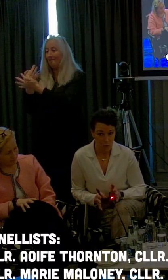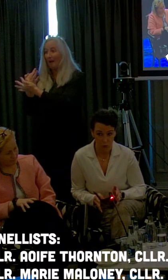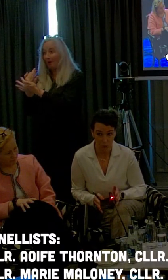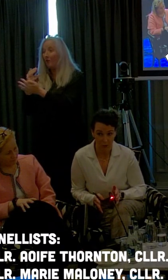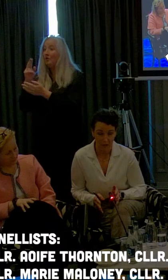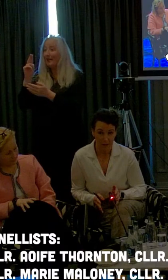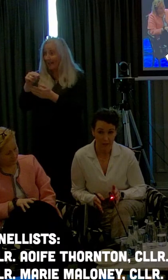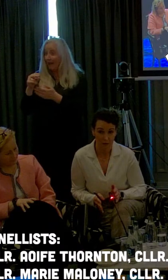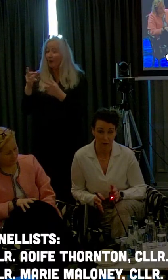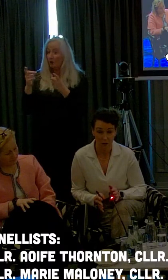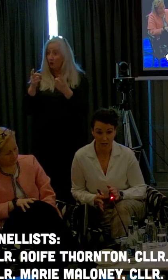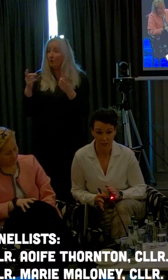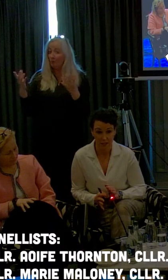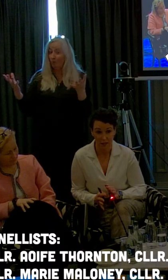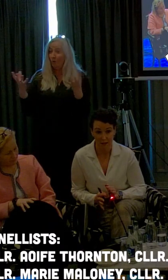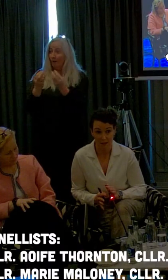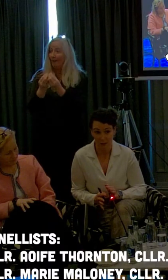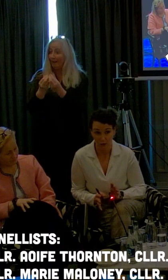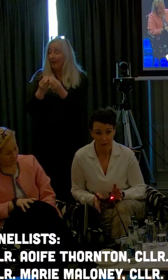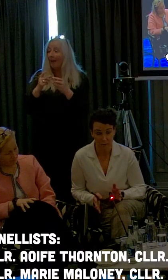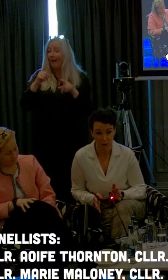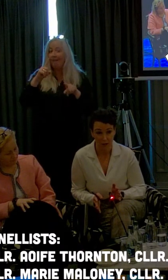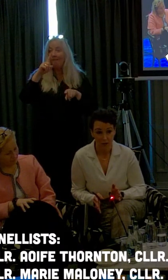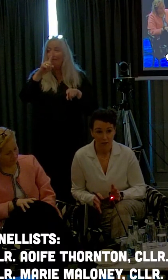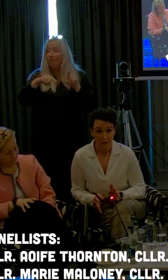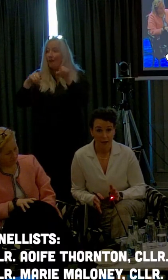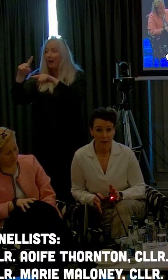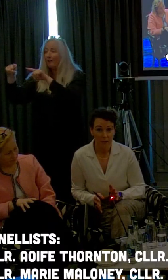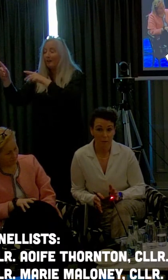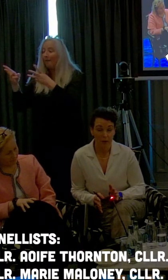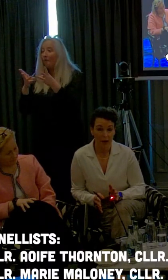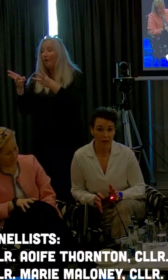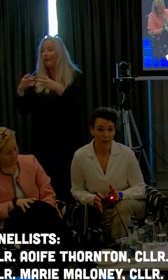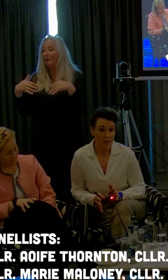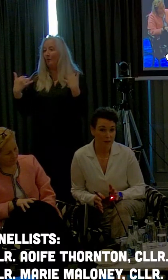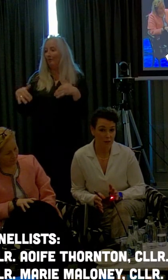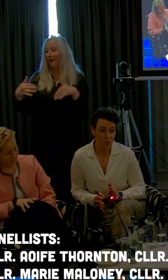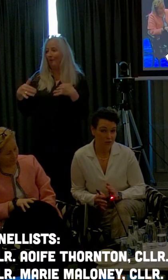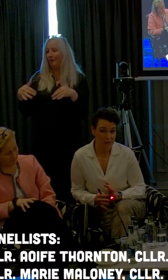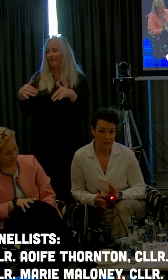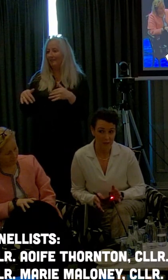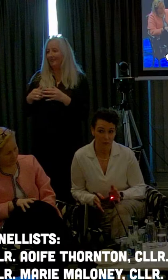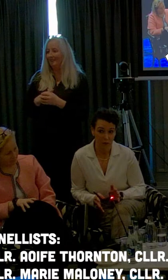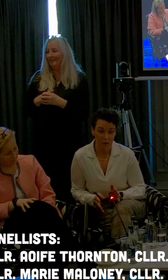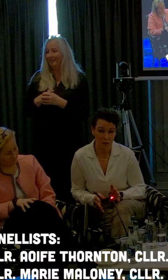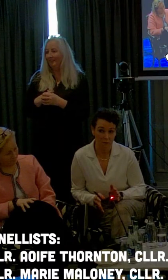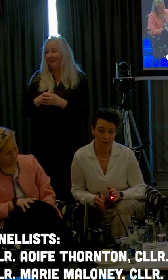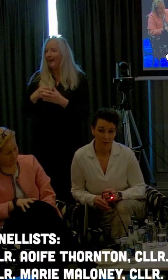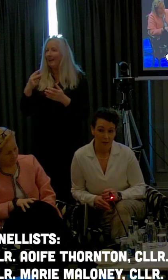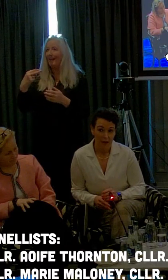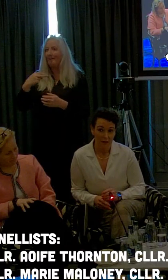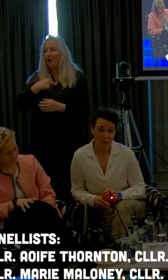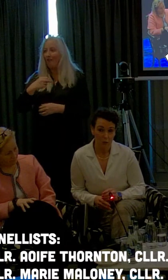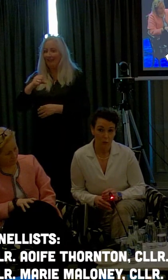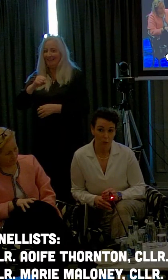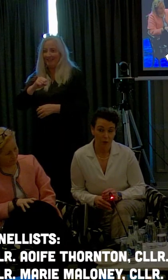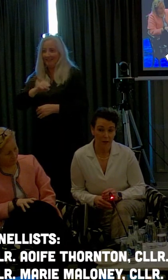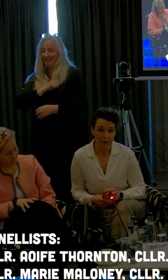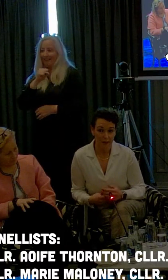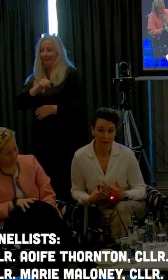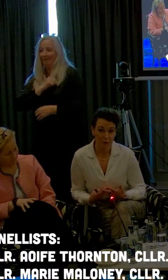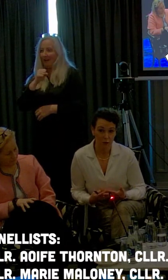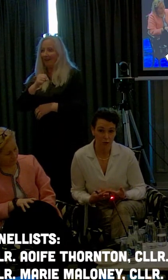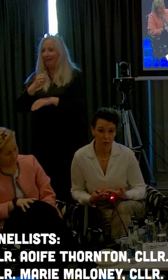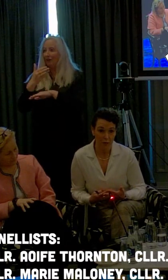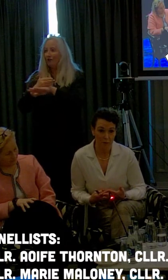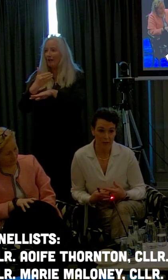so doable. The variety is incredible. It's such a satisfying job. And so, like